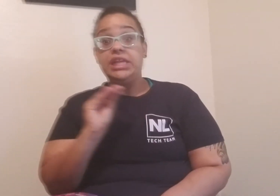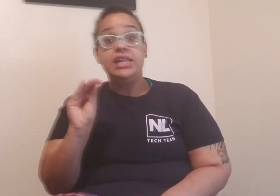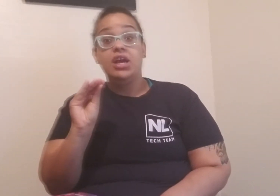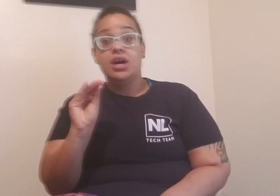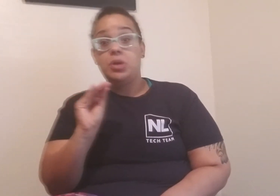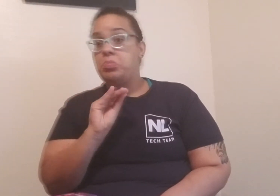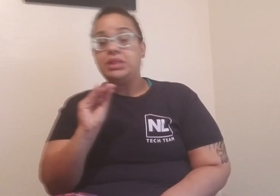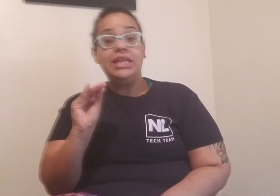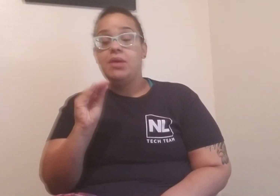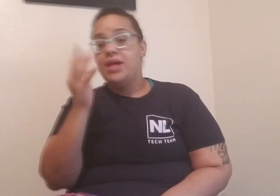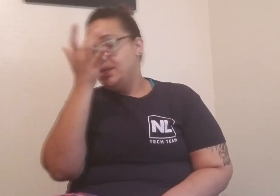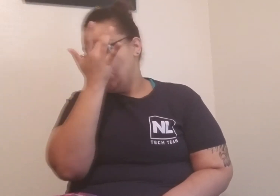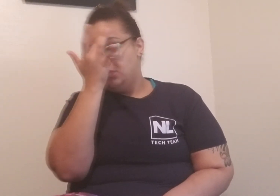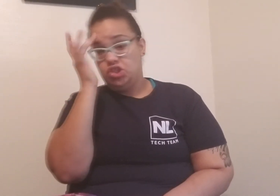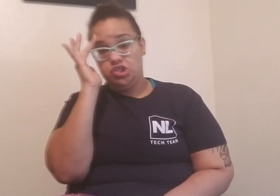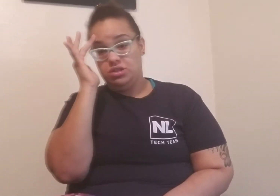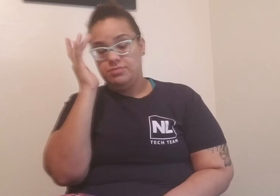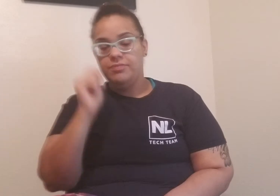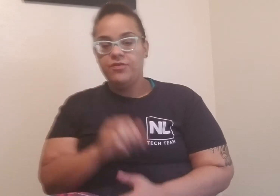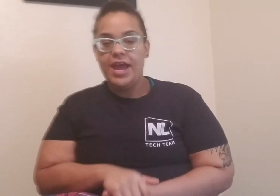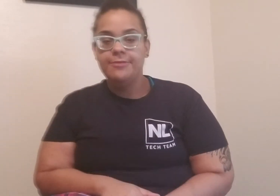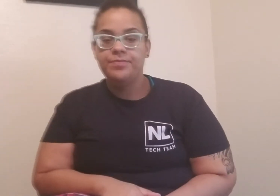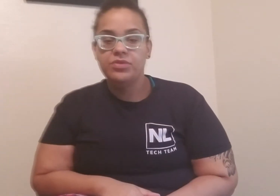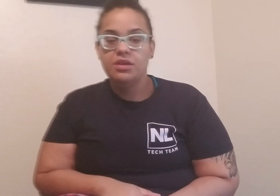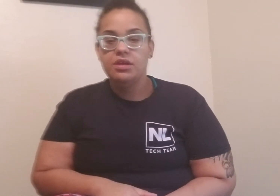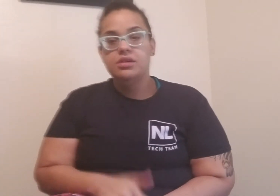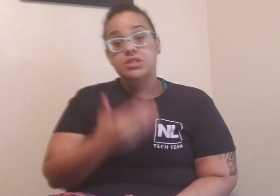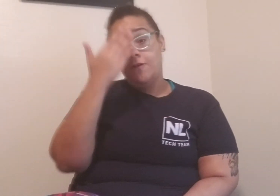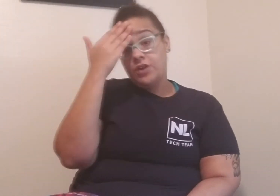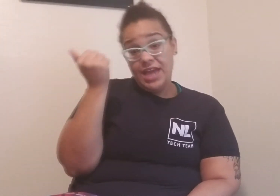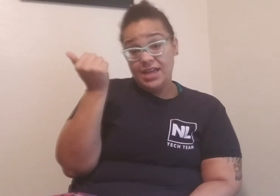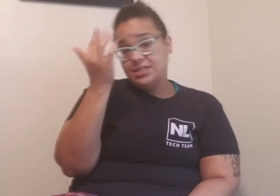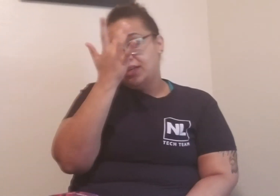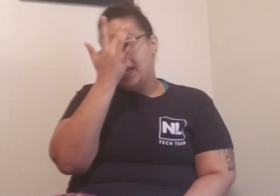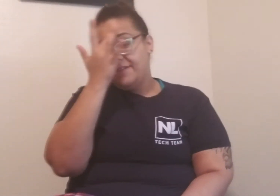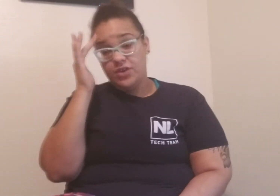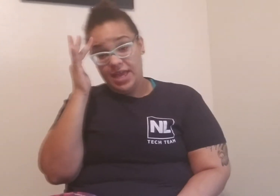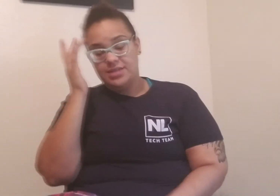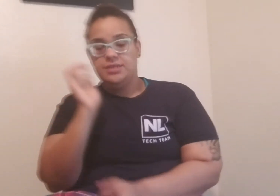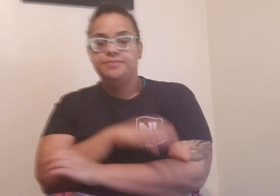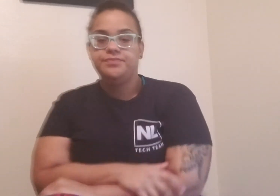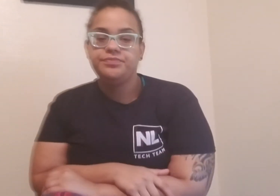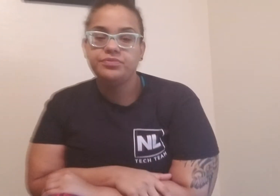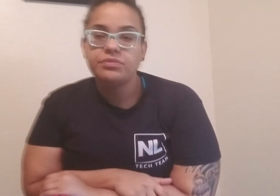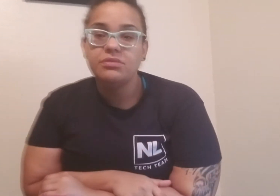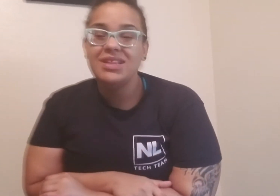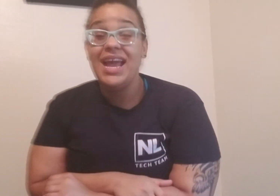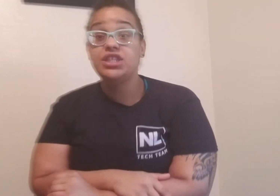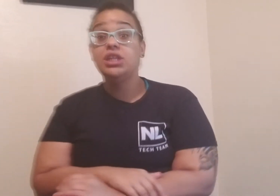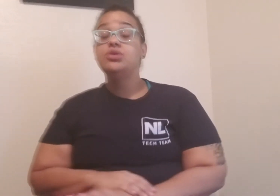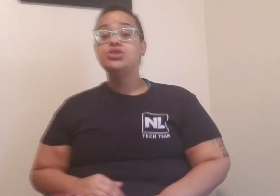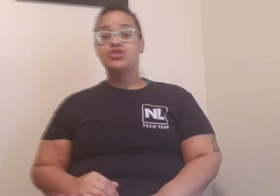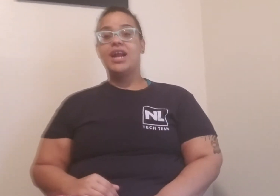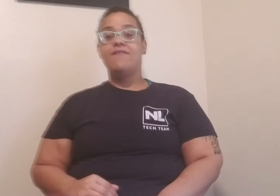completely blank. So forget. So forget and forget. And to lose your train of